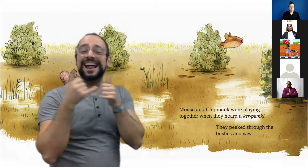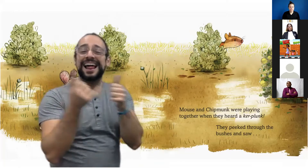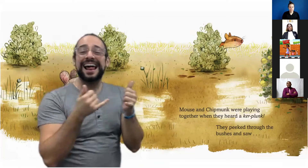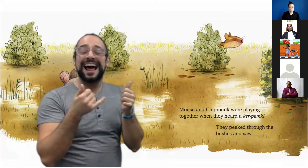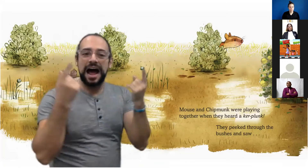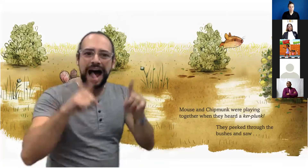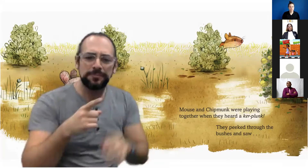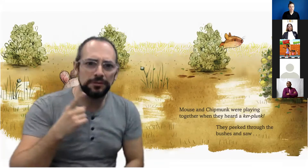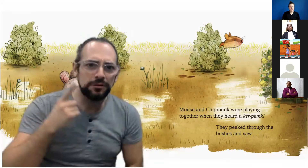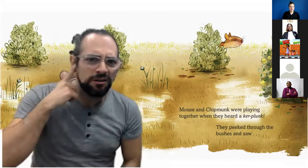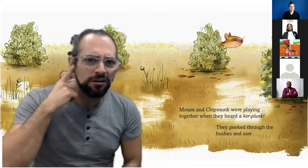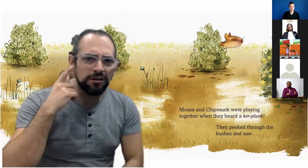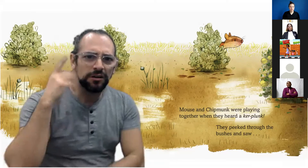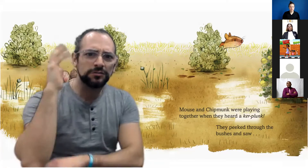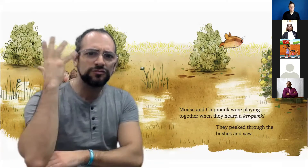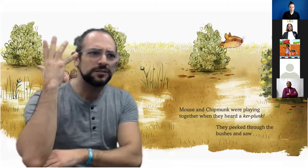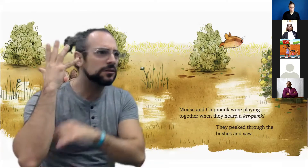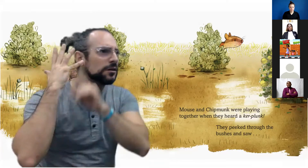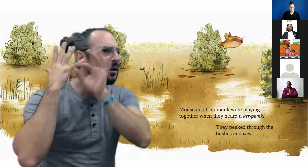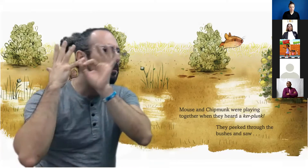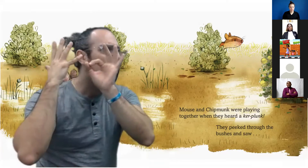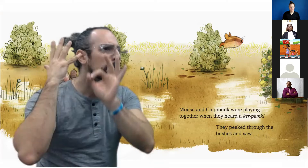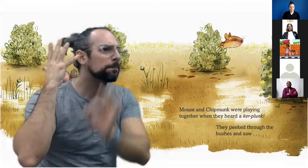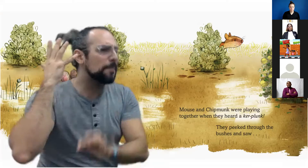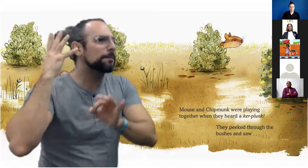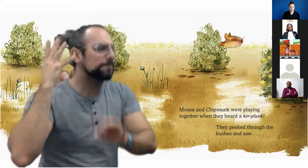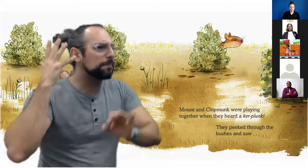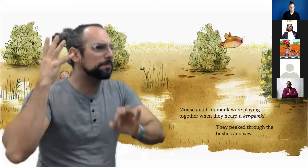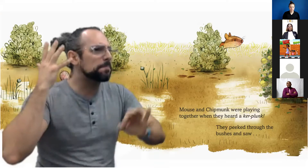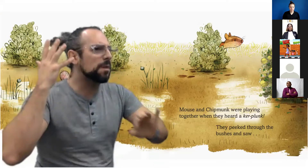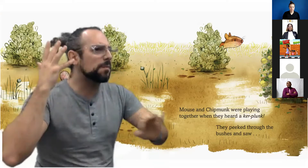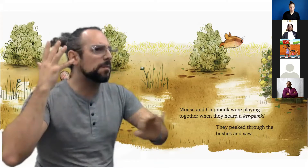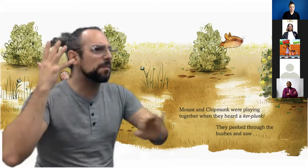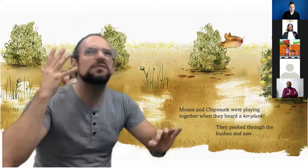So Mouse and Chipmunk were playing together when they heard a kerplunk.